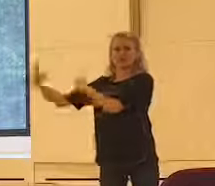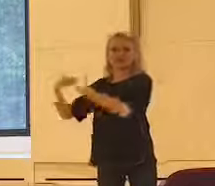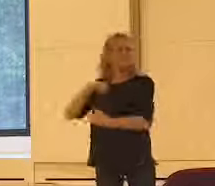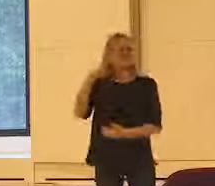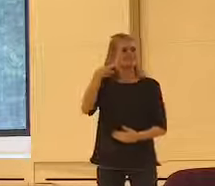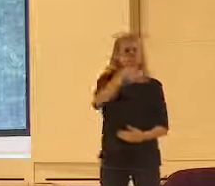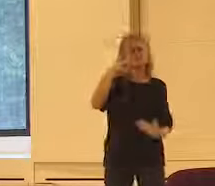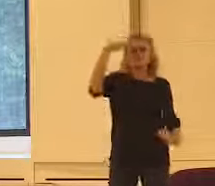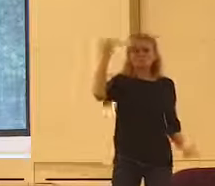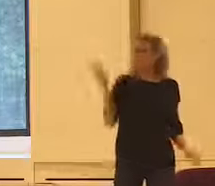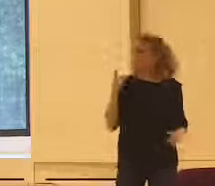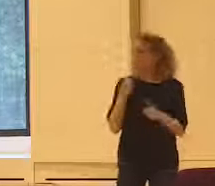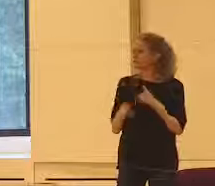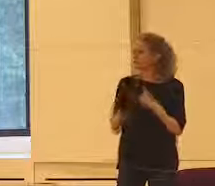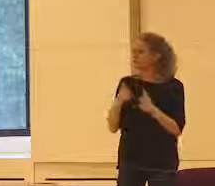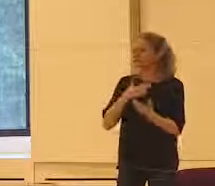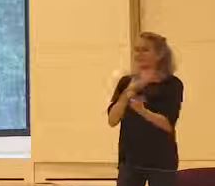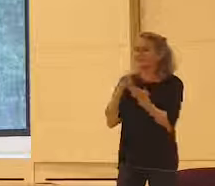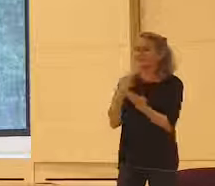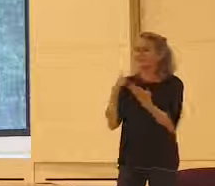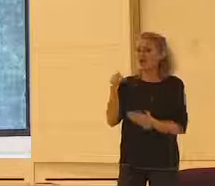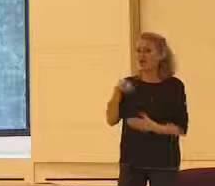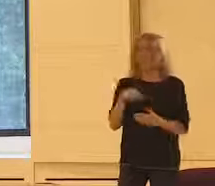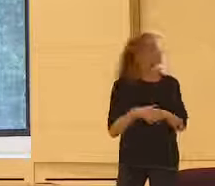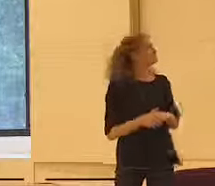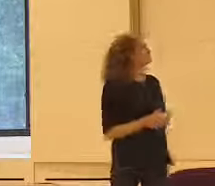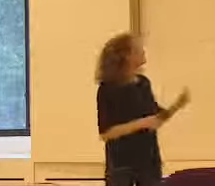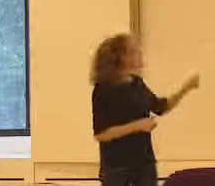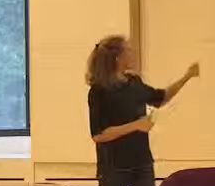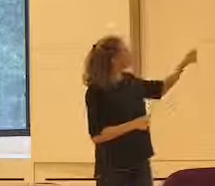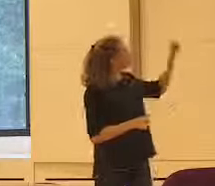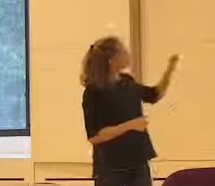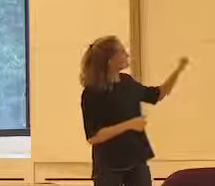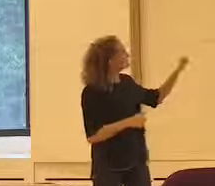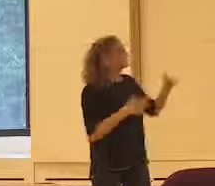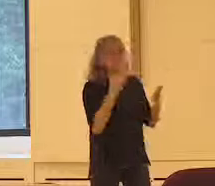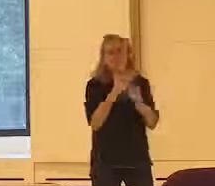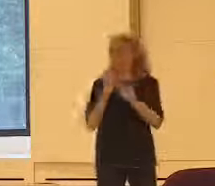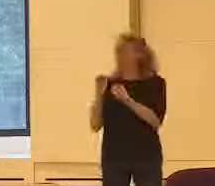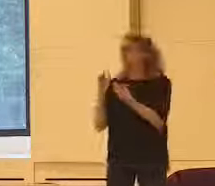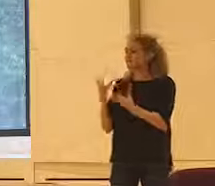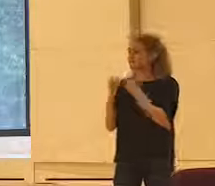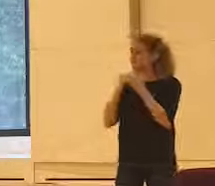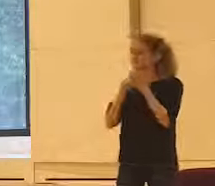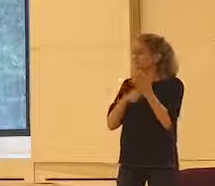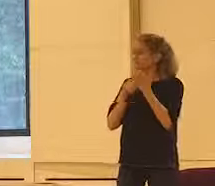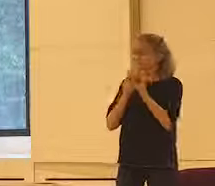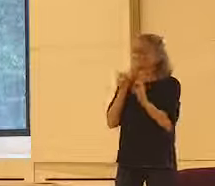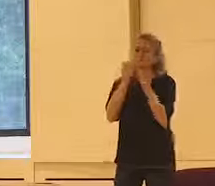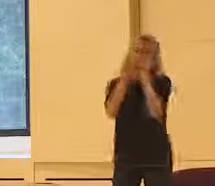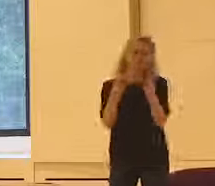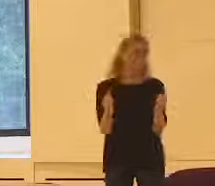somebody else who maybe is on that same path with me, but we need clear information, clear signposting.